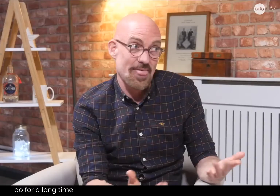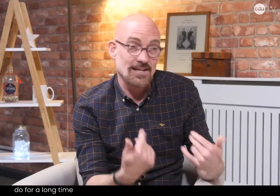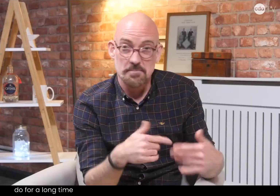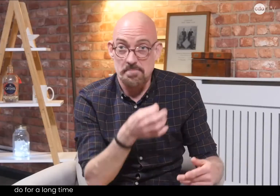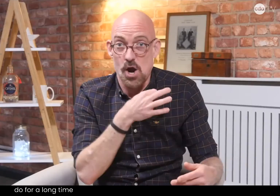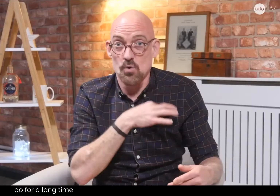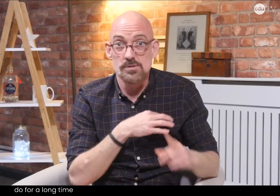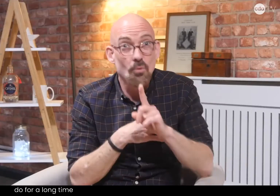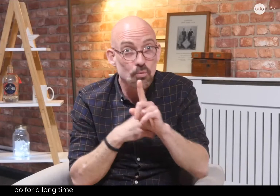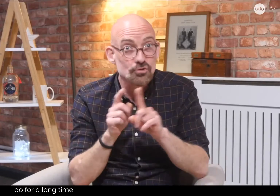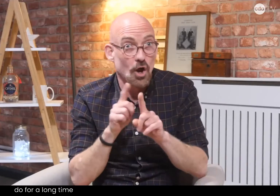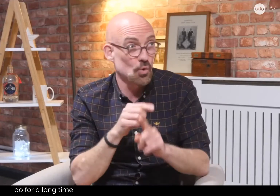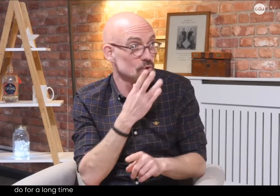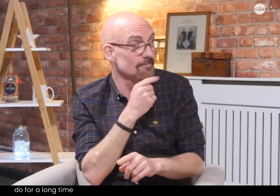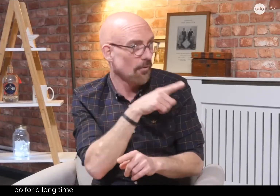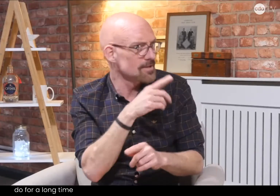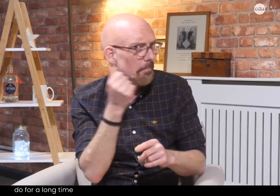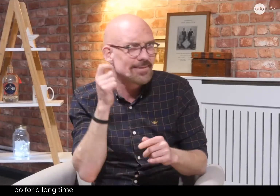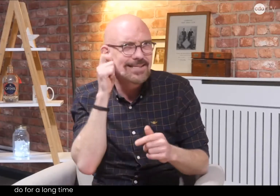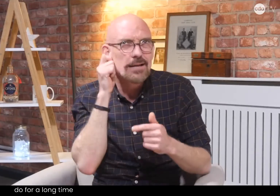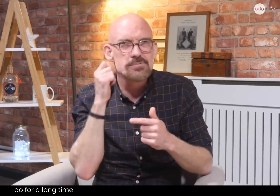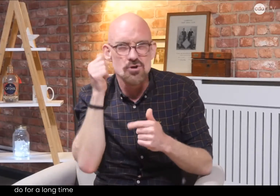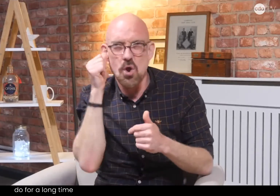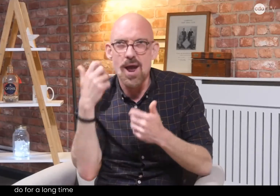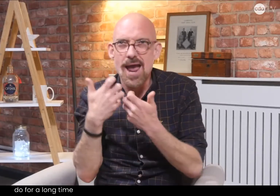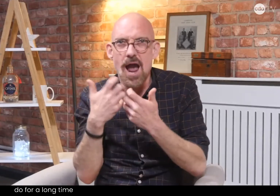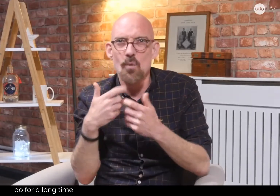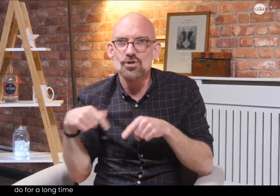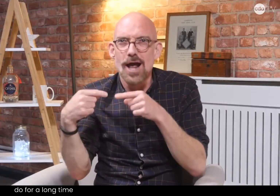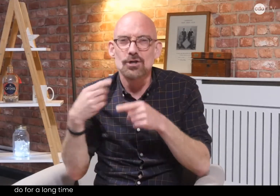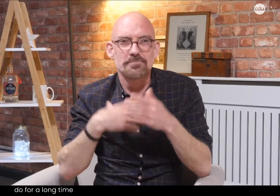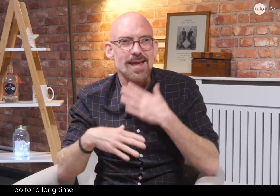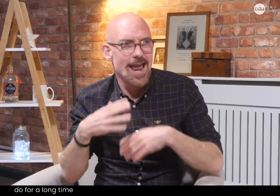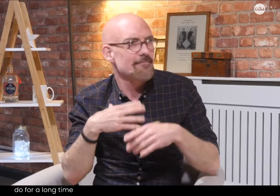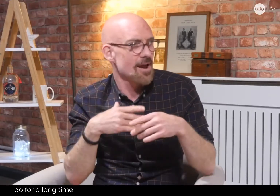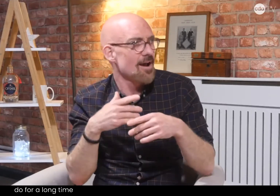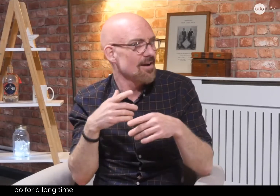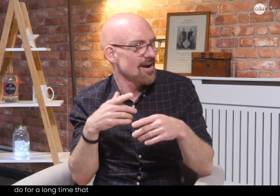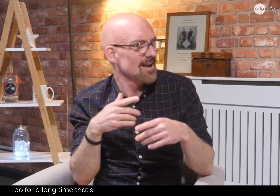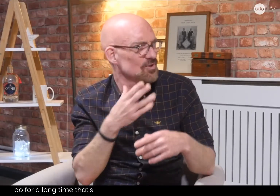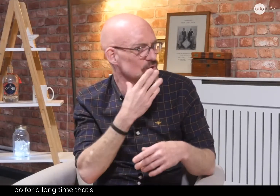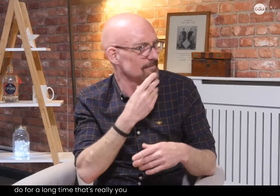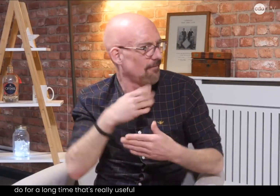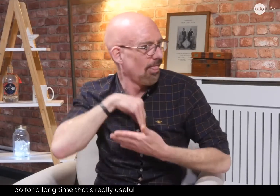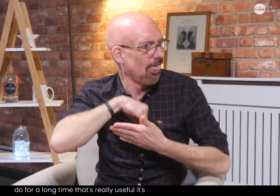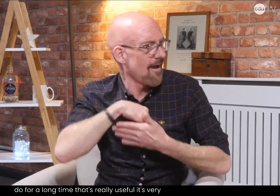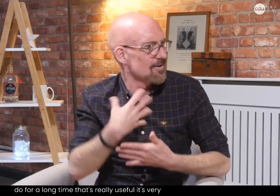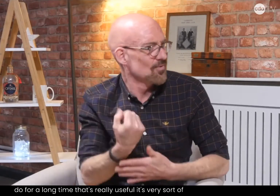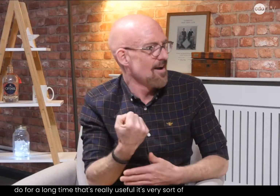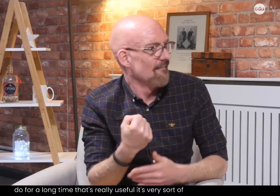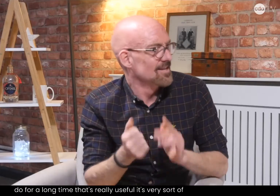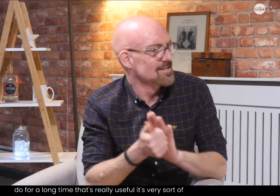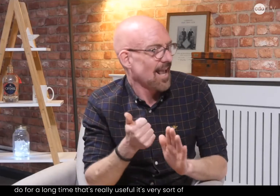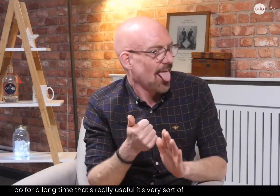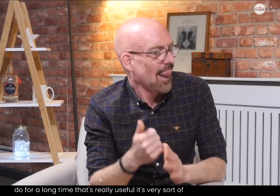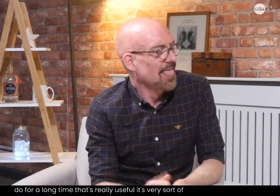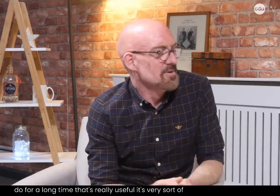But that's really useful, and it's very sort of great to have those tips for other people who maybe